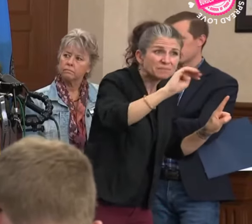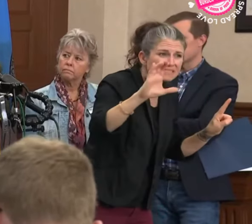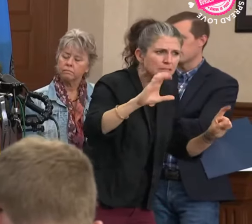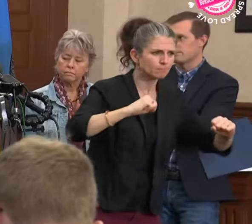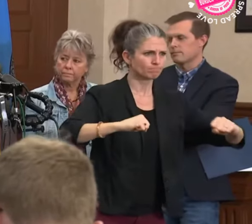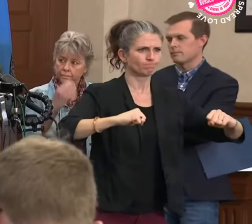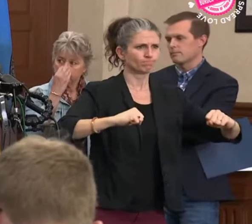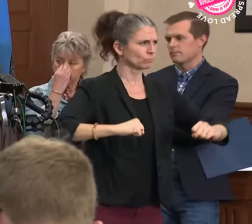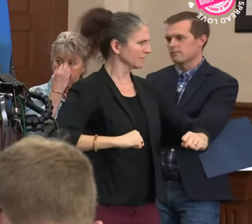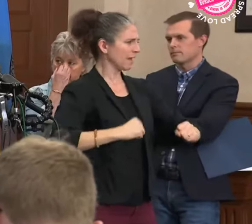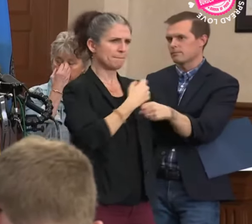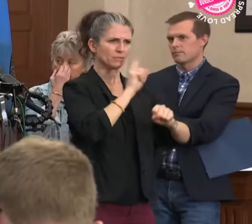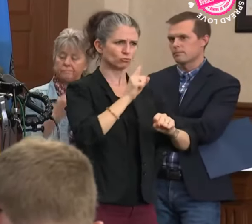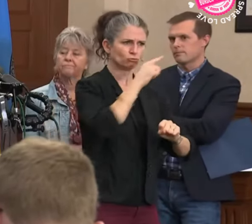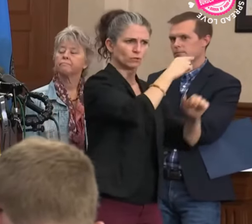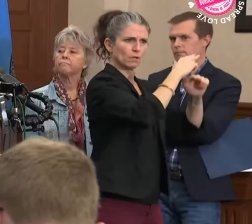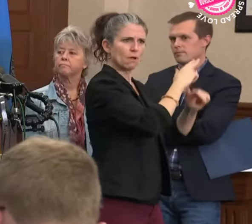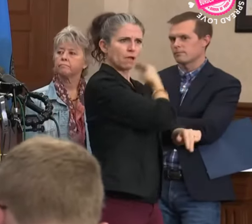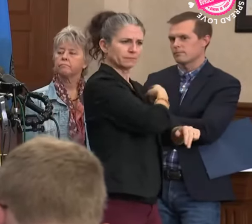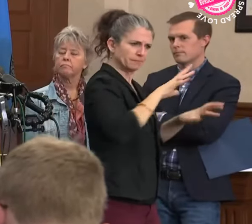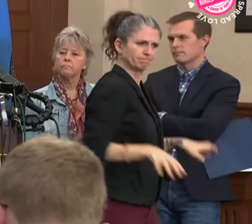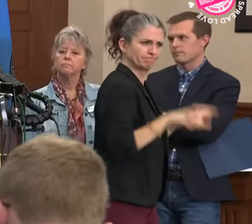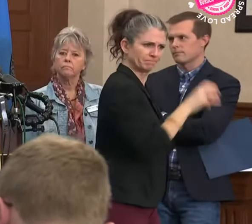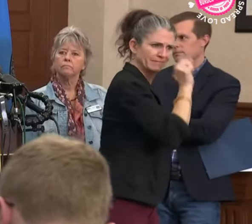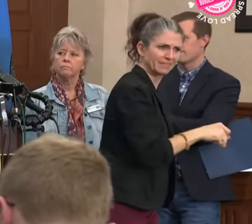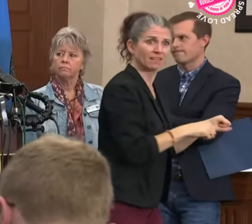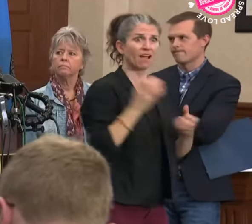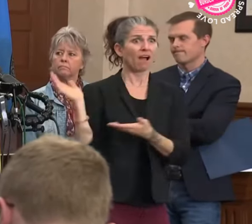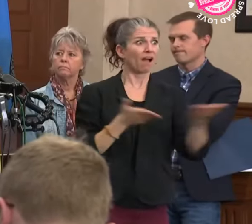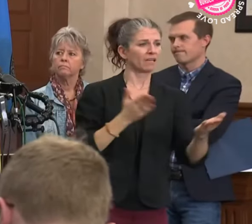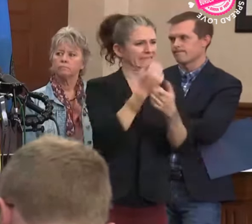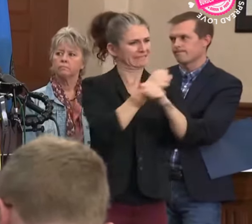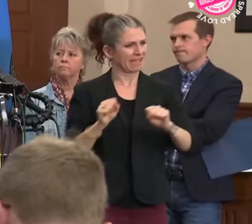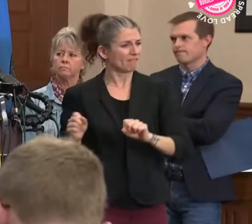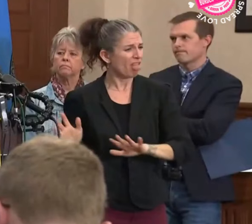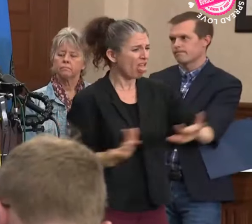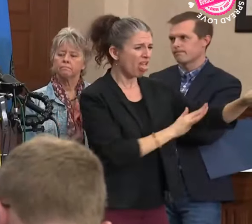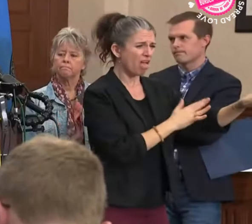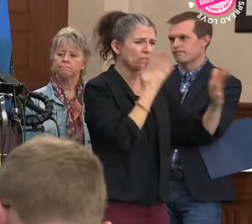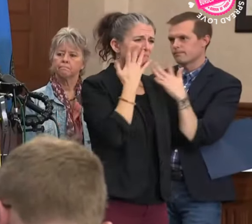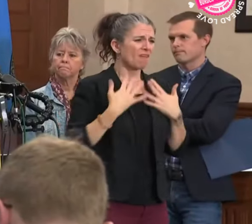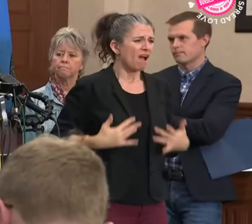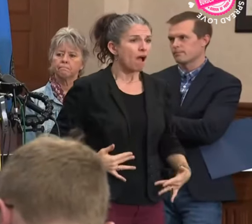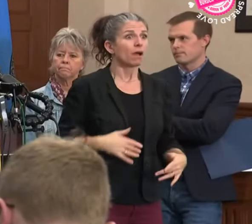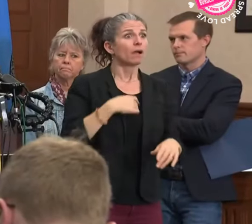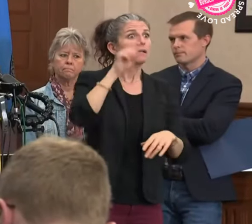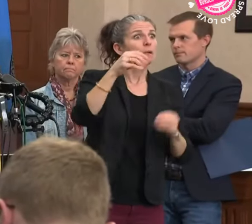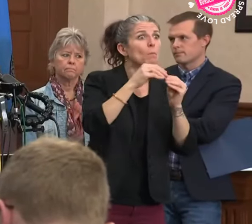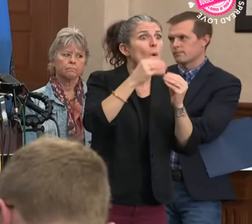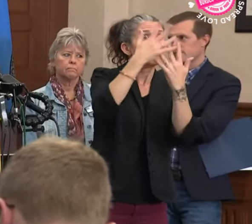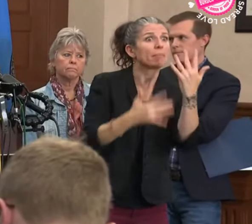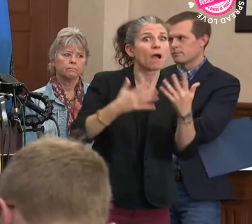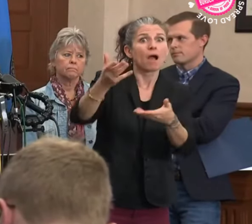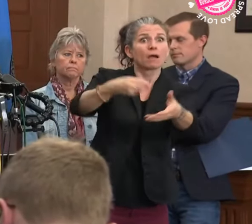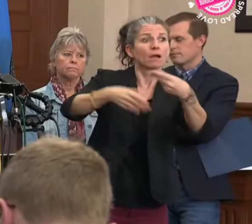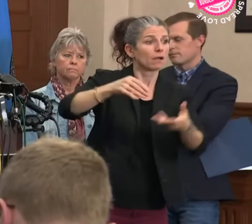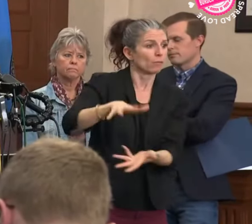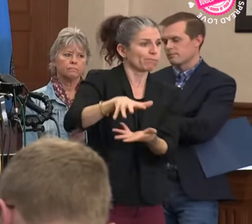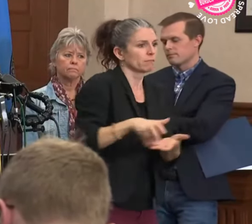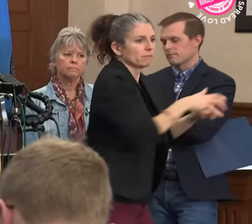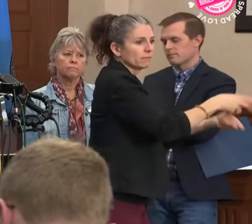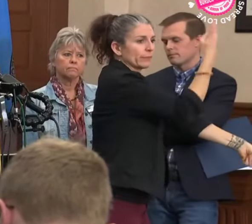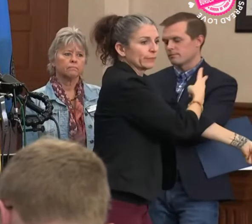came to our support, we needed blood transferred to Central Maine Medical Center very quickly, and two of the hospitals, Maine General and St. Mary's, accommodated